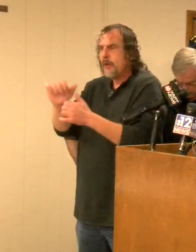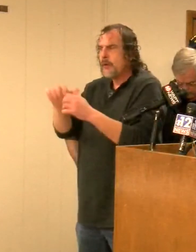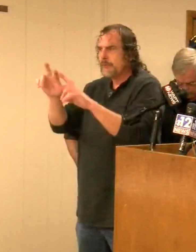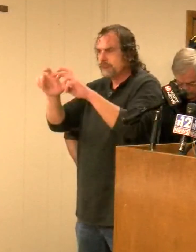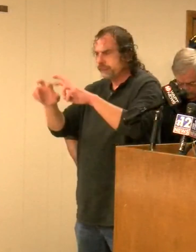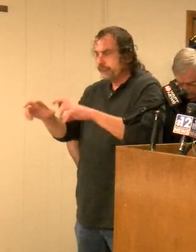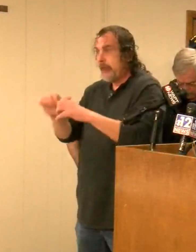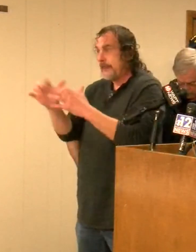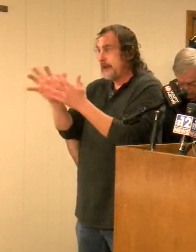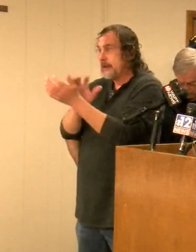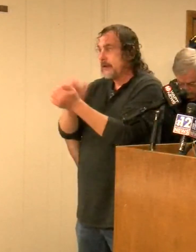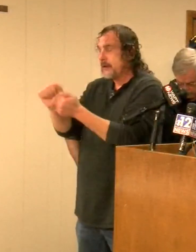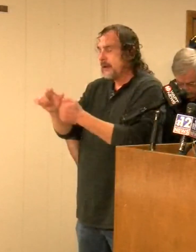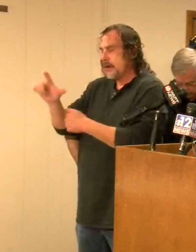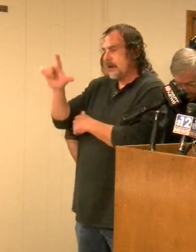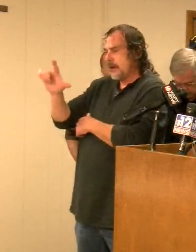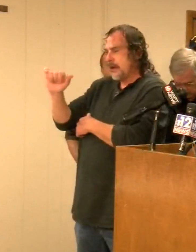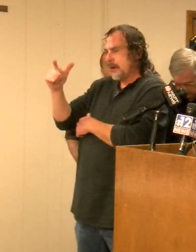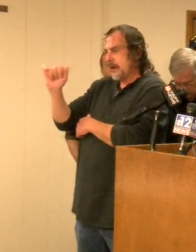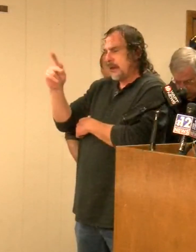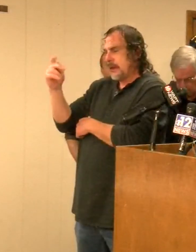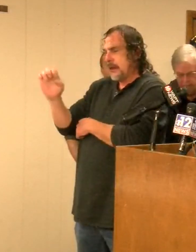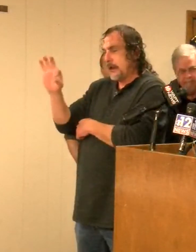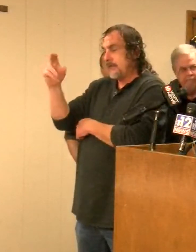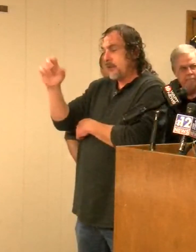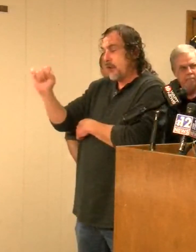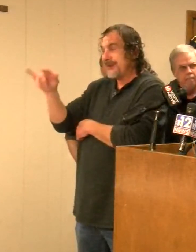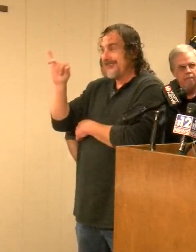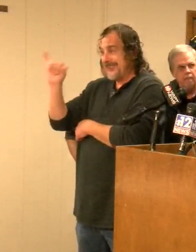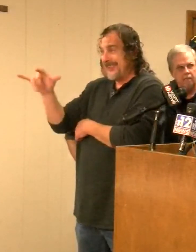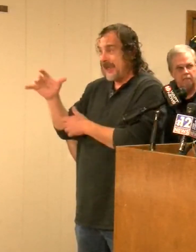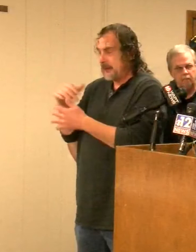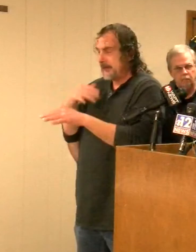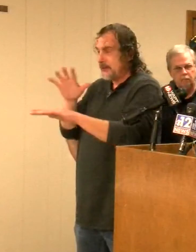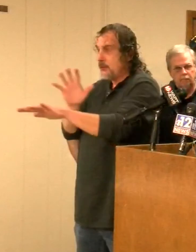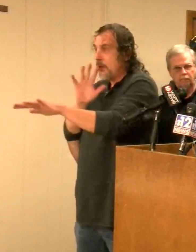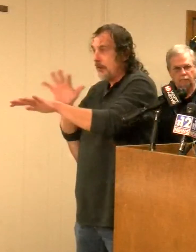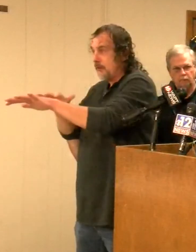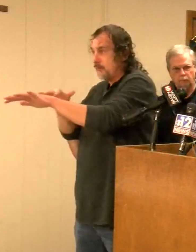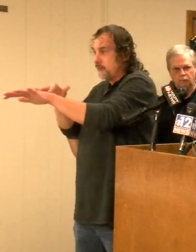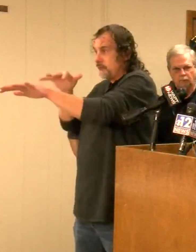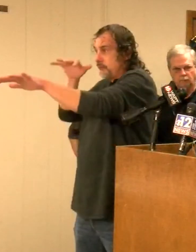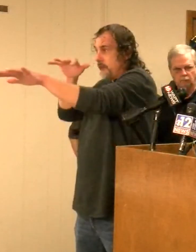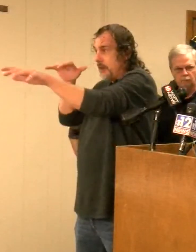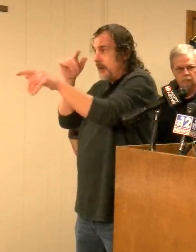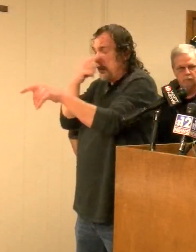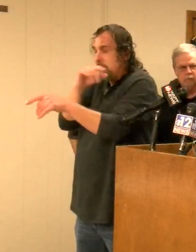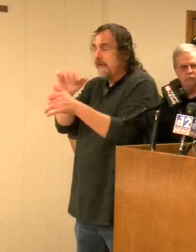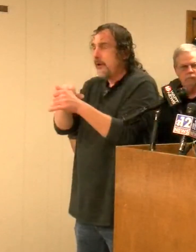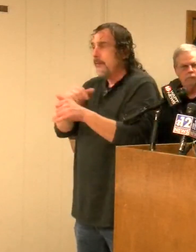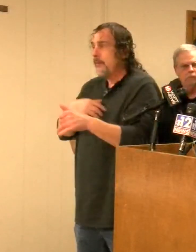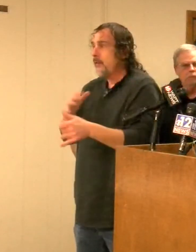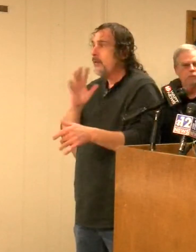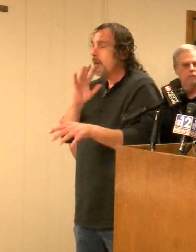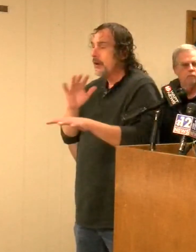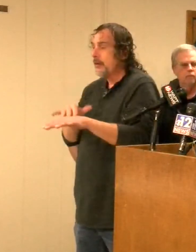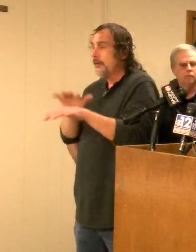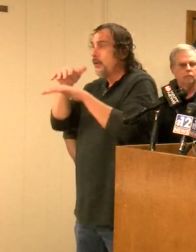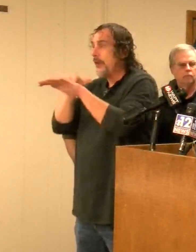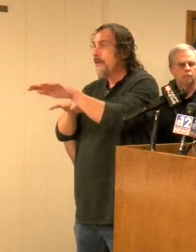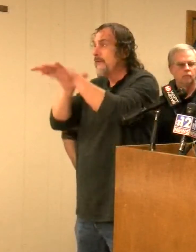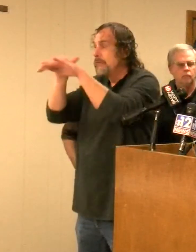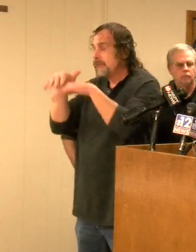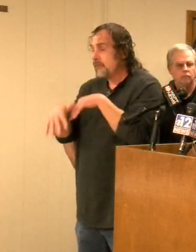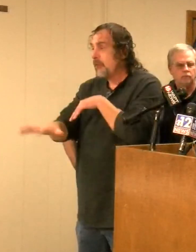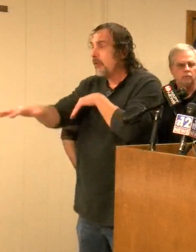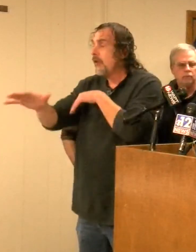assessment. Lake Forest Drive and the Palisades subdivision has some backwater in it from the reservoir being so high. However, it is not